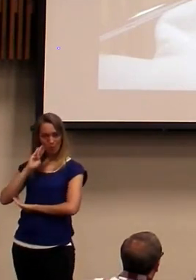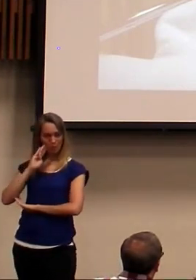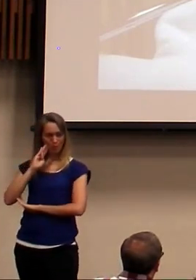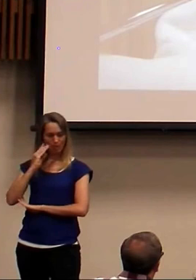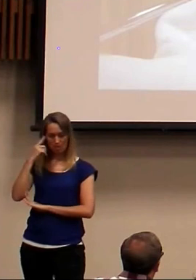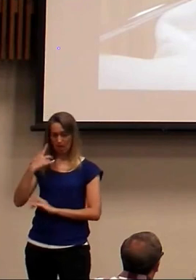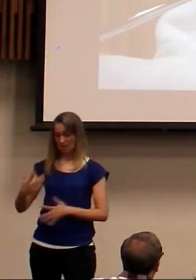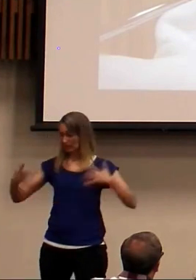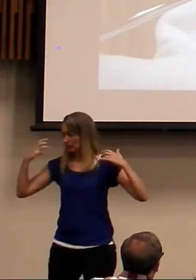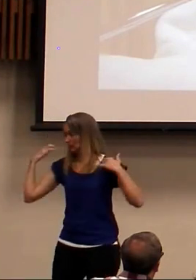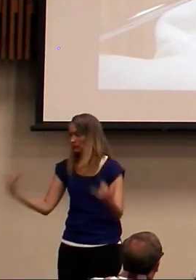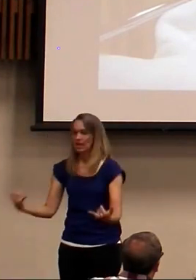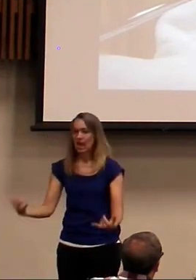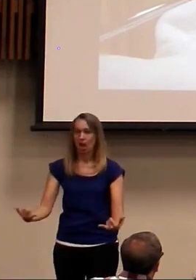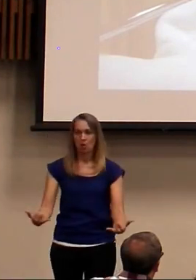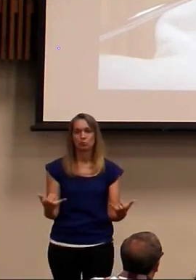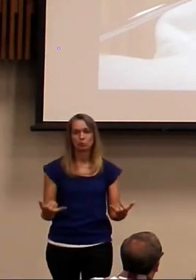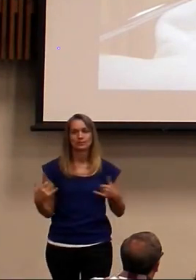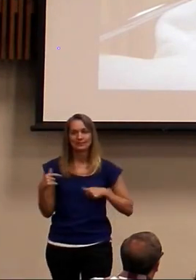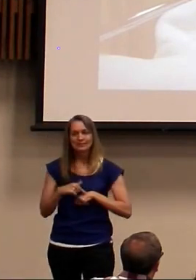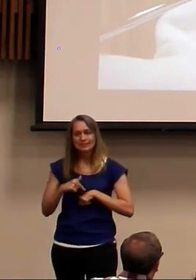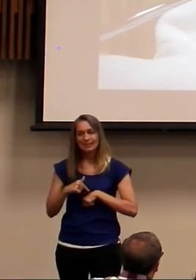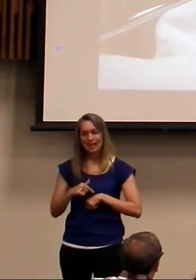now's the time.